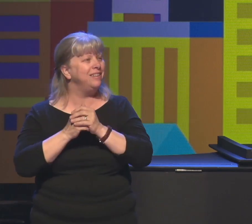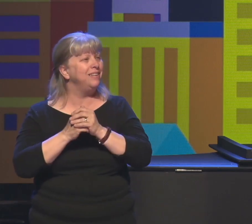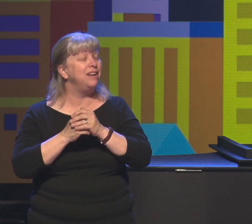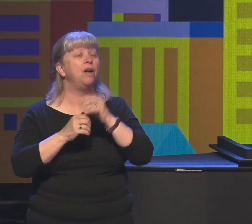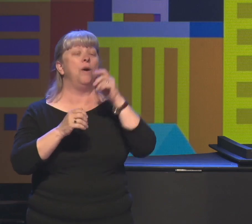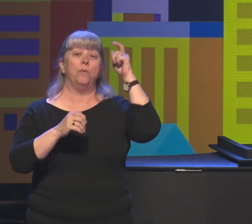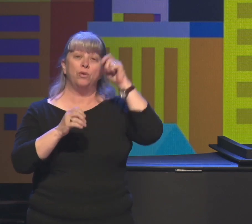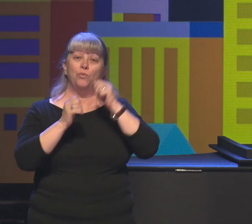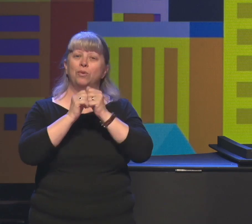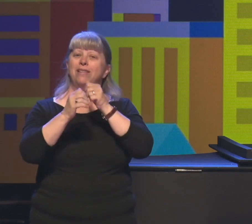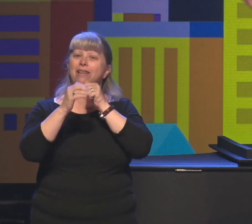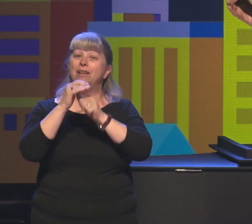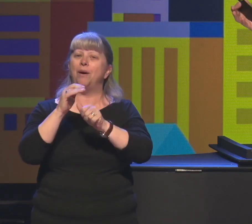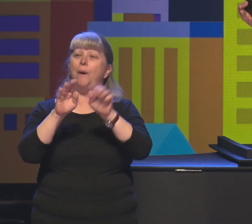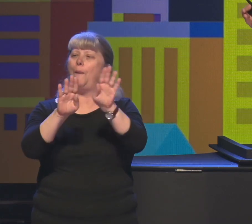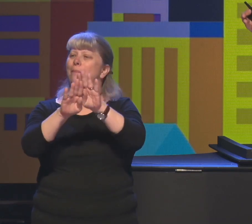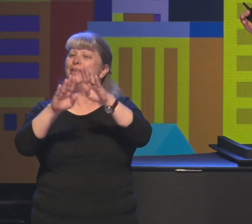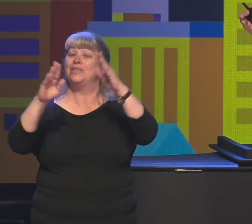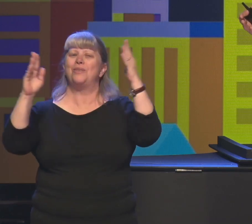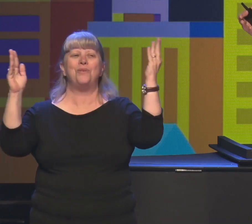wisdom with humility opens doors.